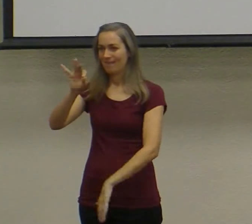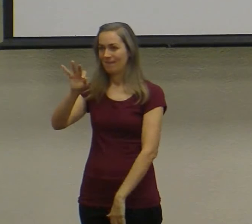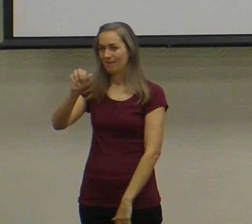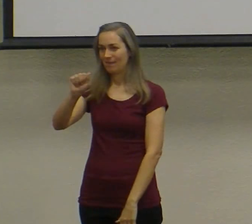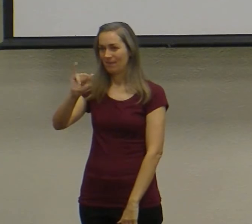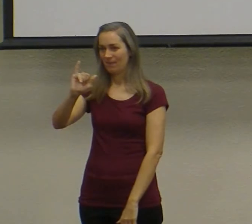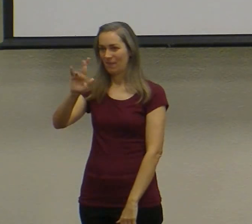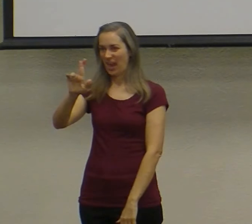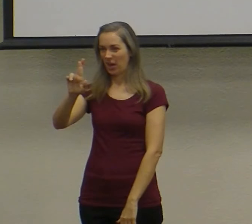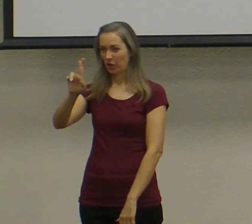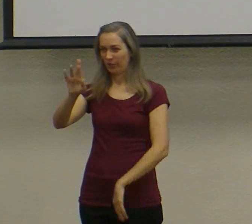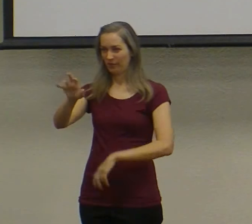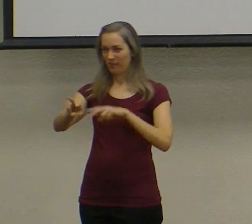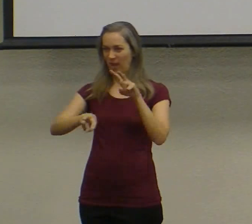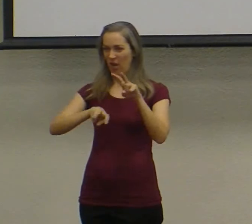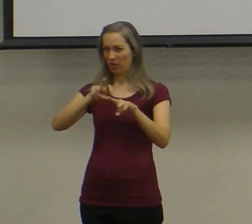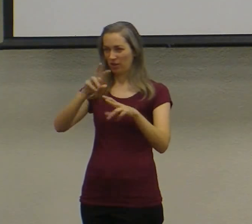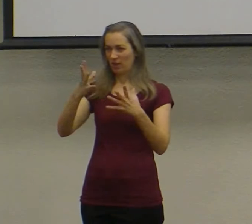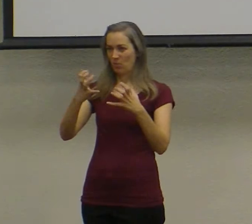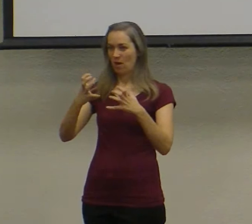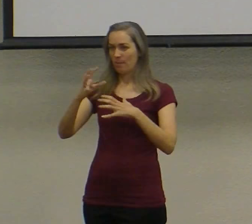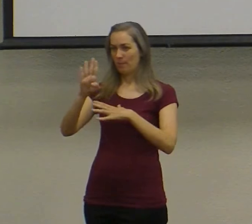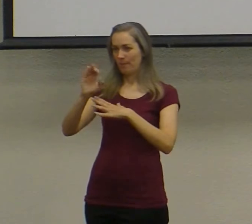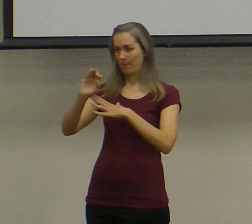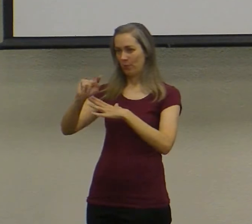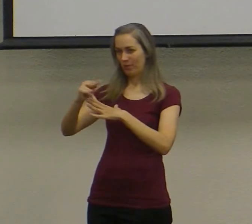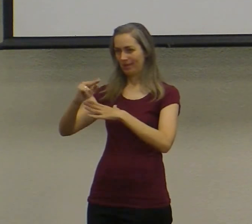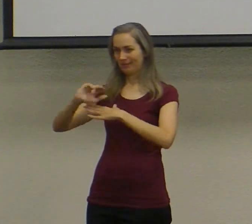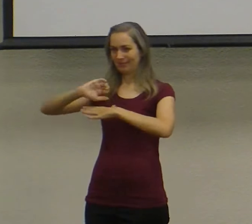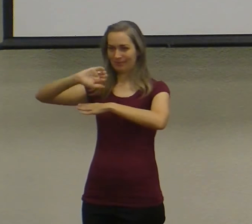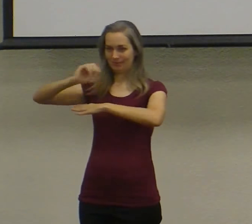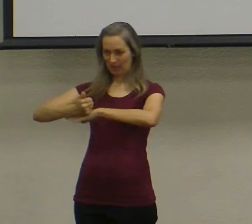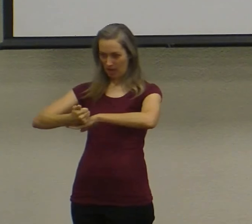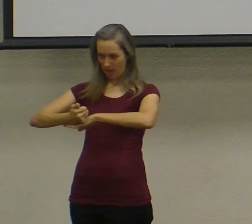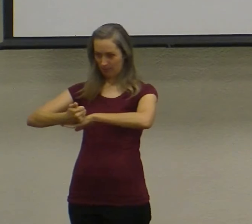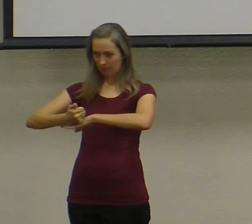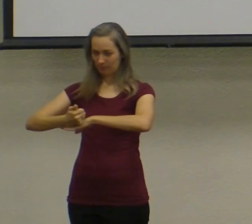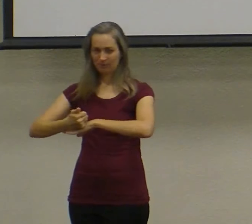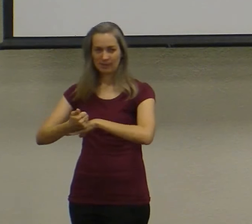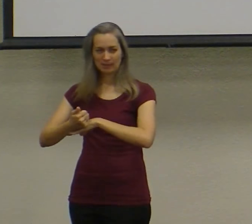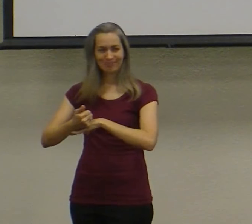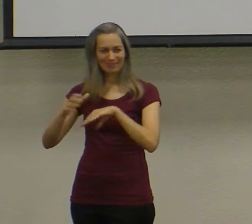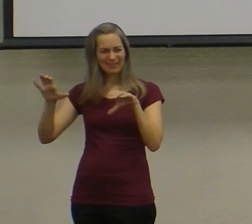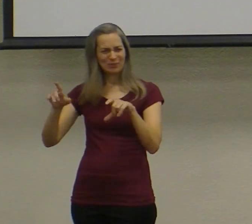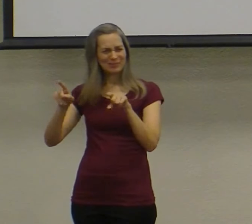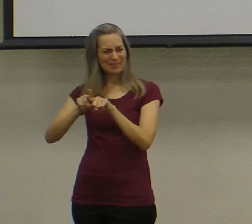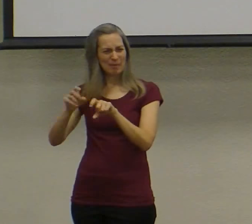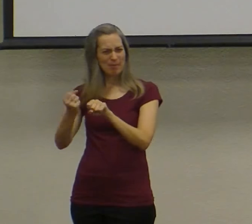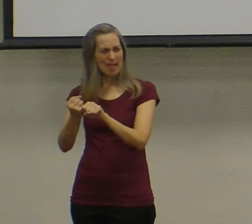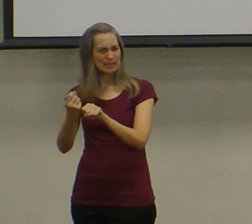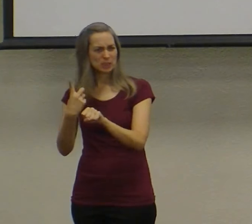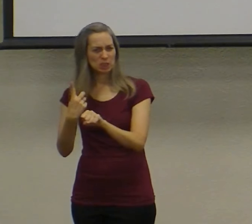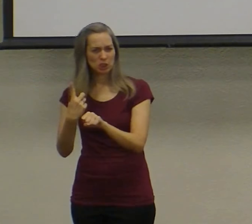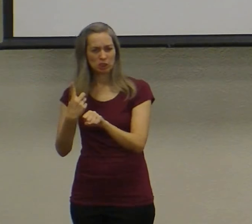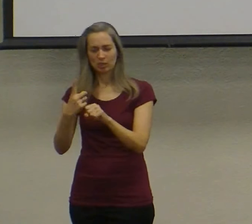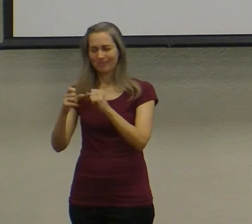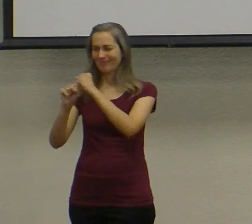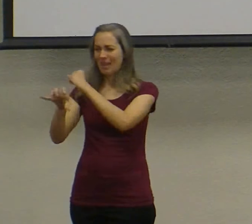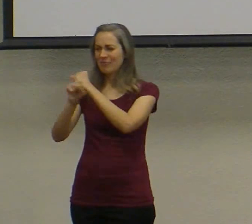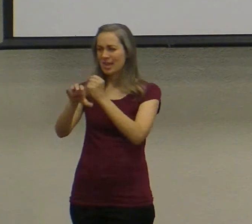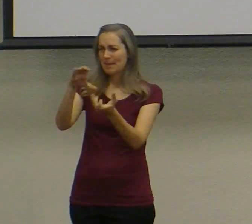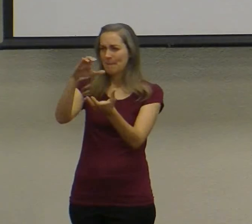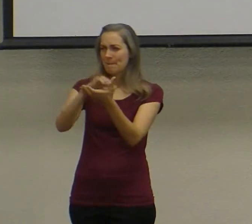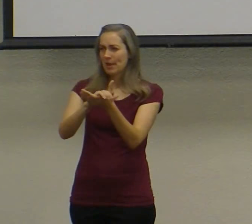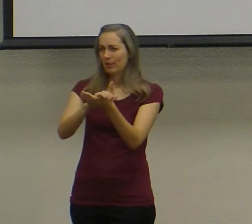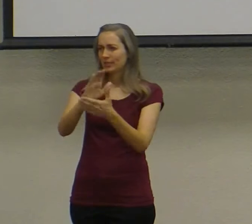community. They had done it last year to raise awareness for a marriage seminar, but